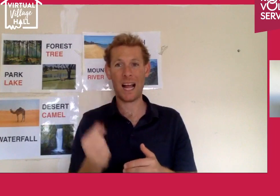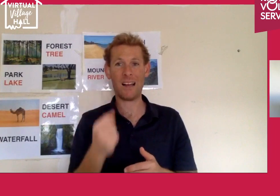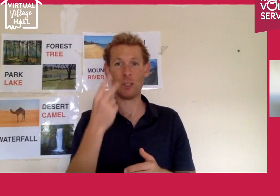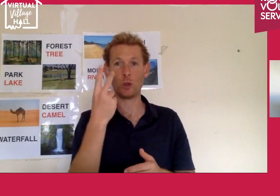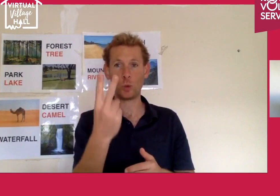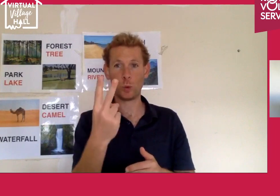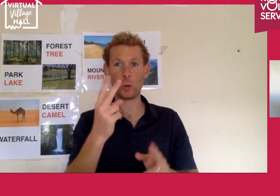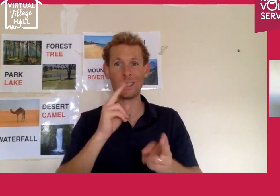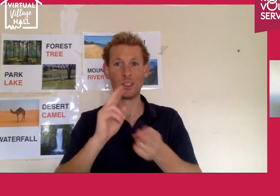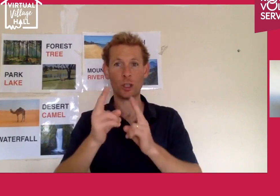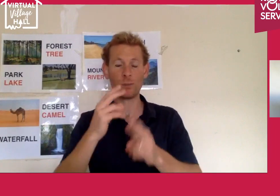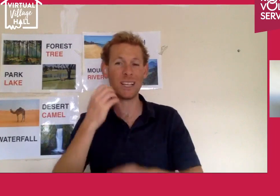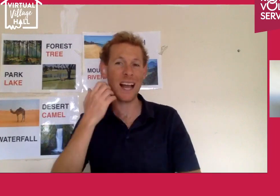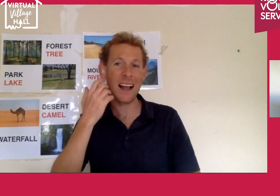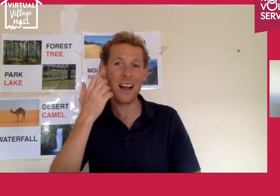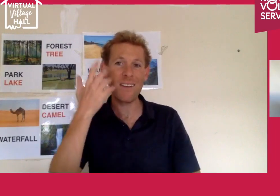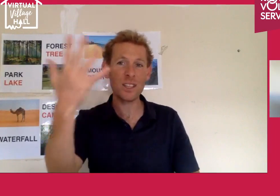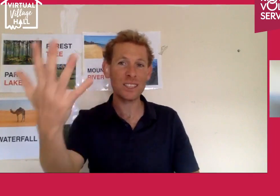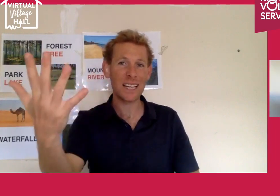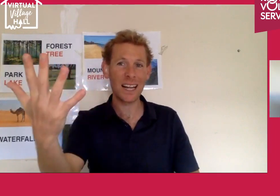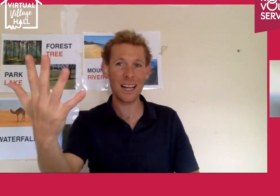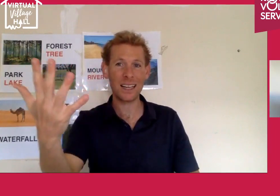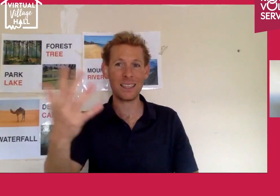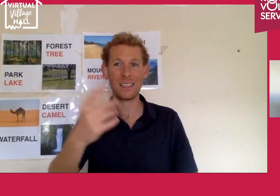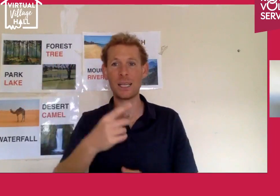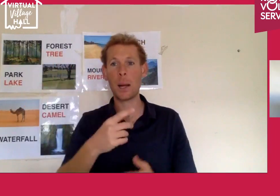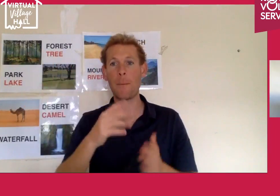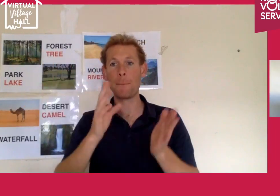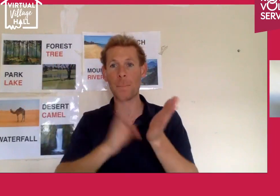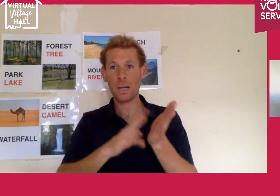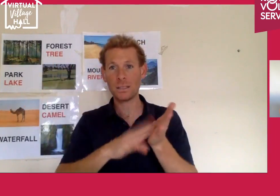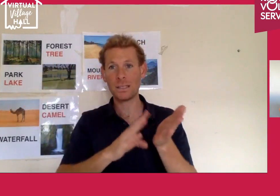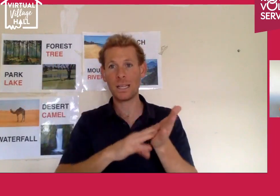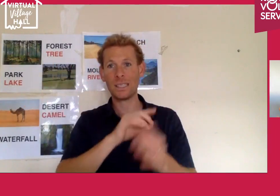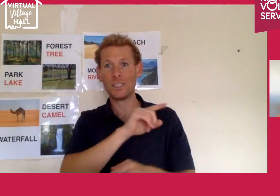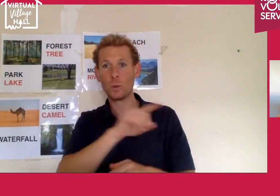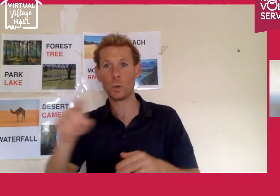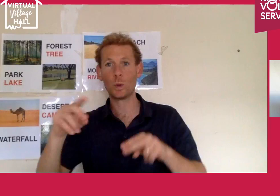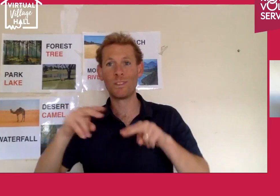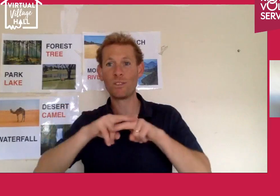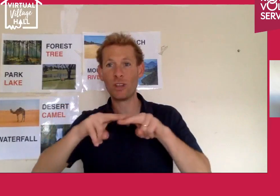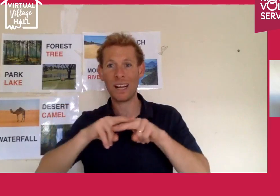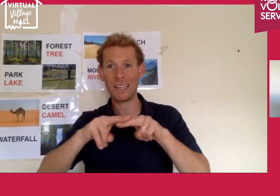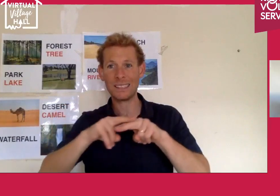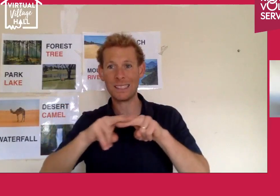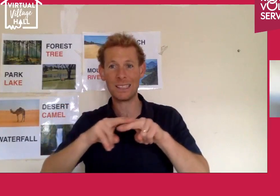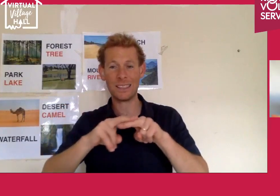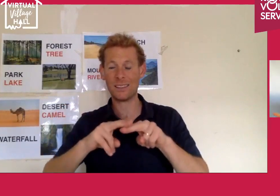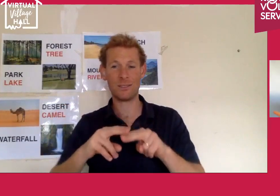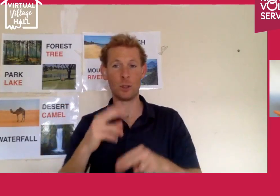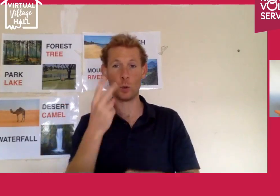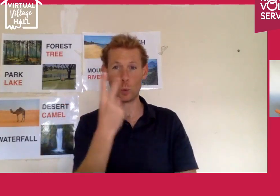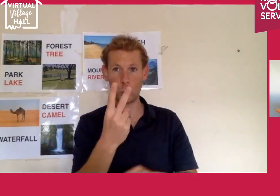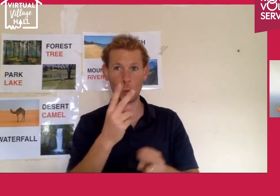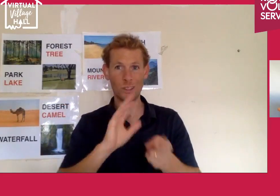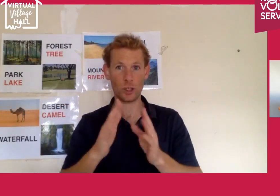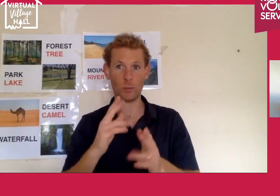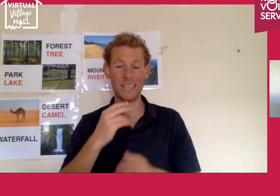uses sign language as his first language. And he has 2 interpreters every day, Monday to Friday. And